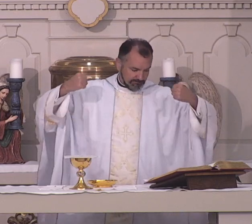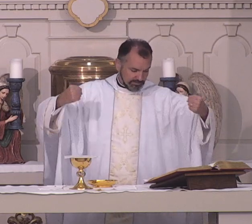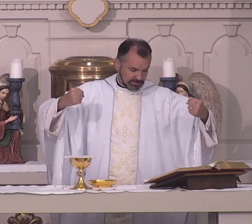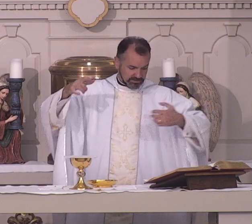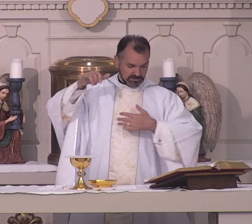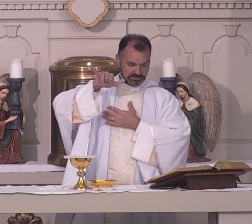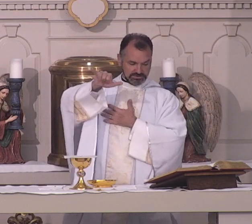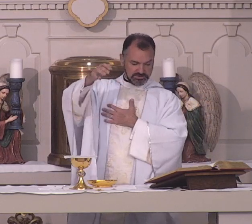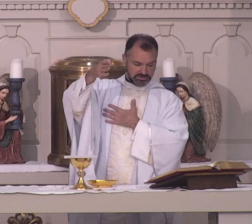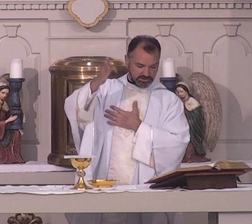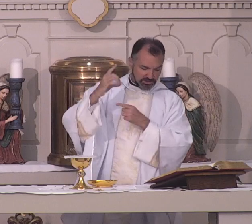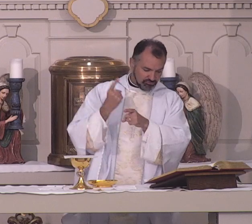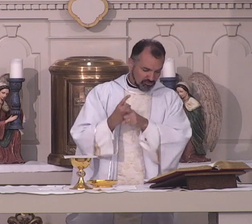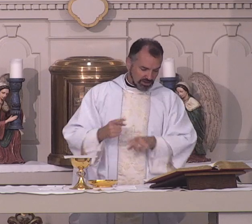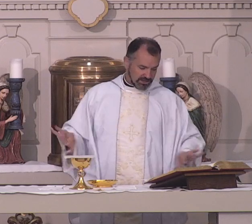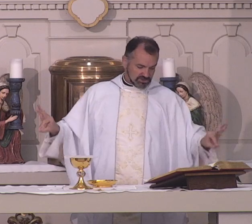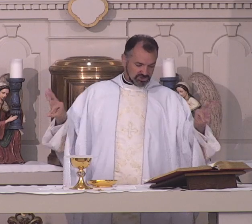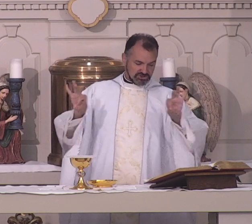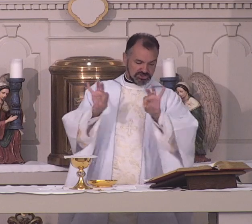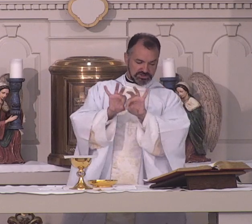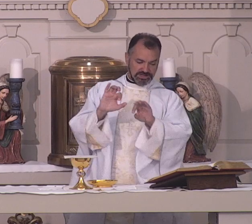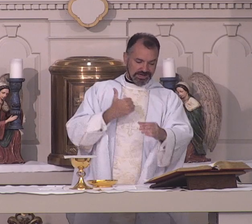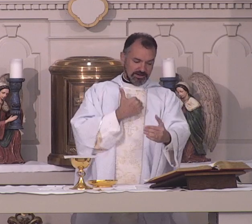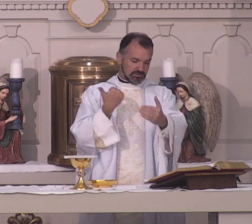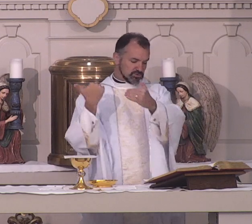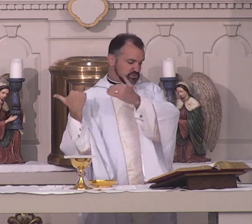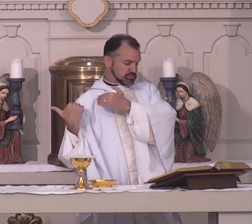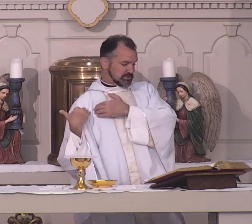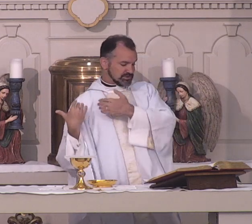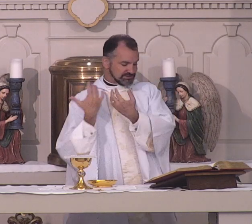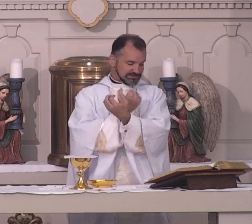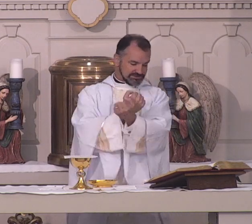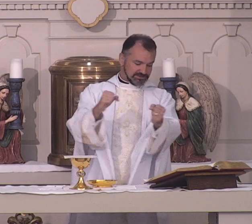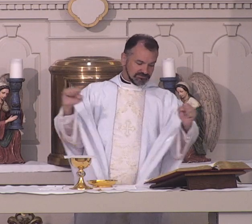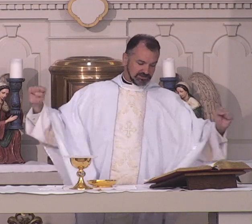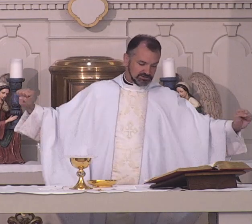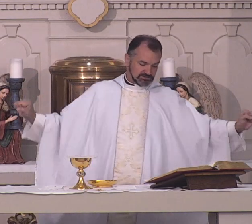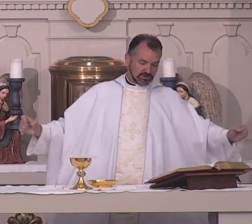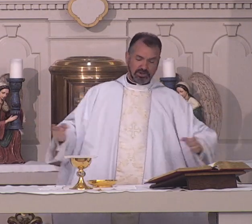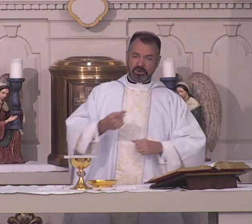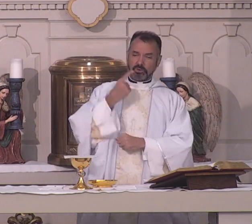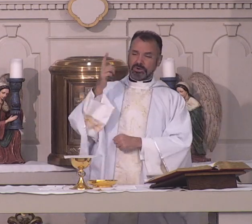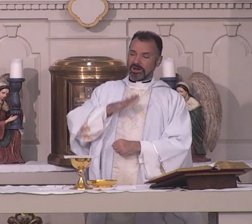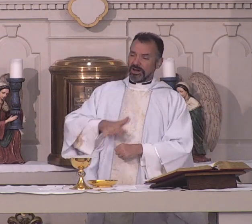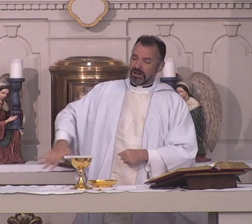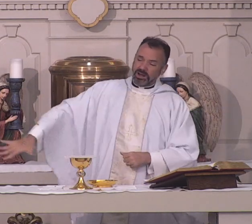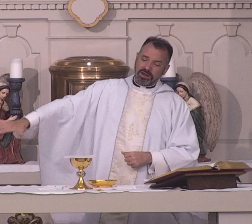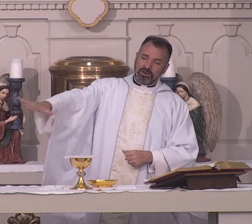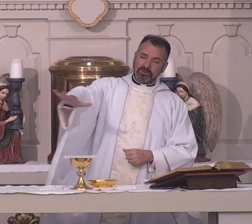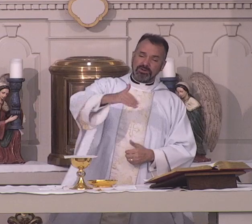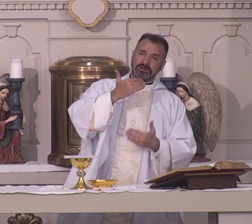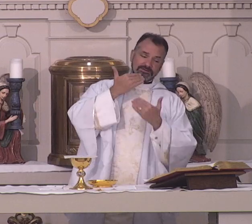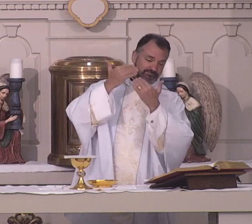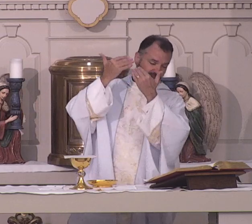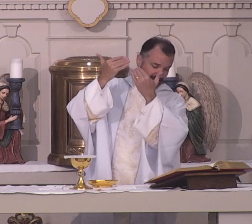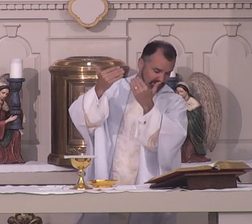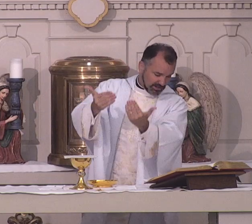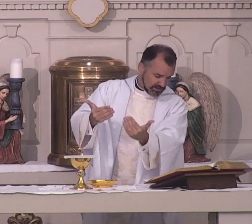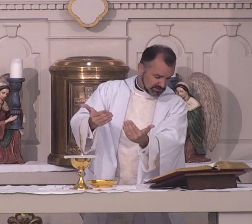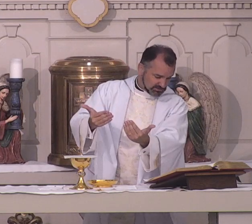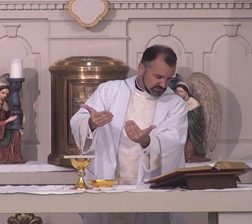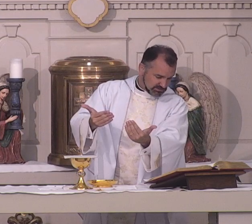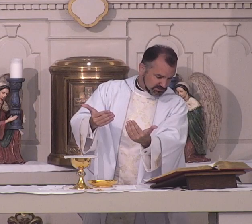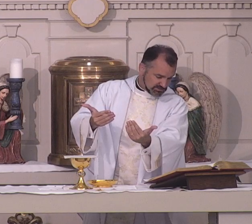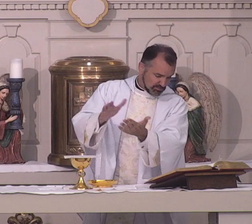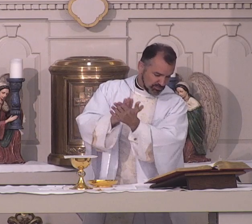It is truly right and just, our duty and our salvation, always and everywhere to give you thanks, Lord, Holy